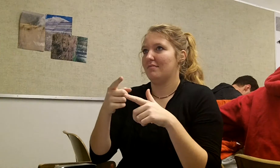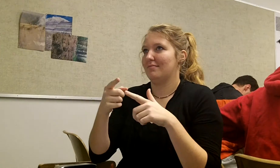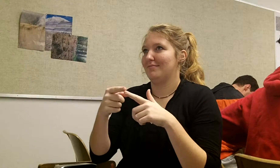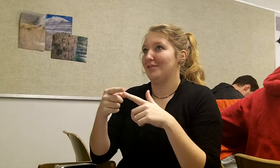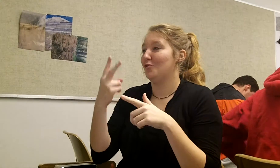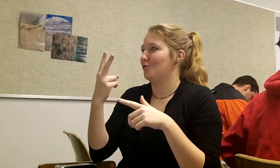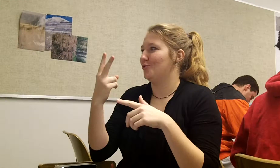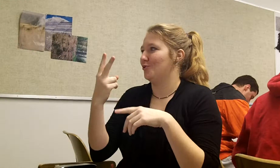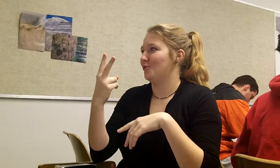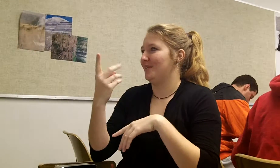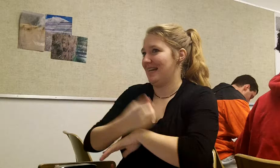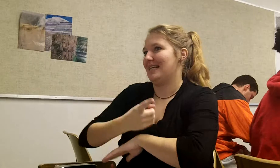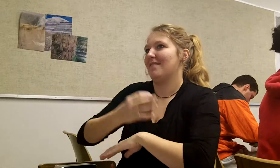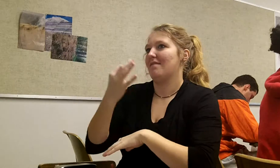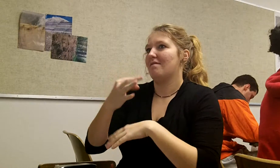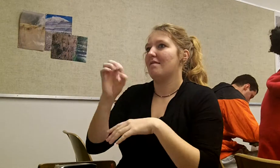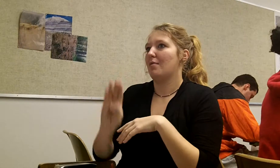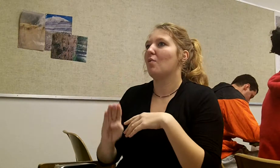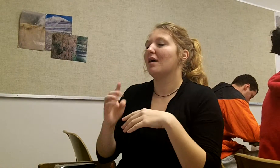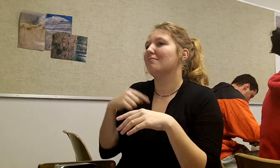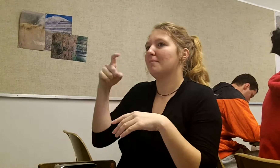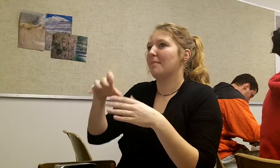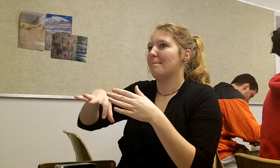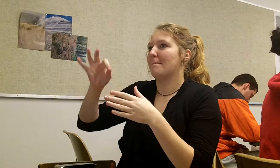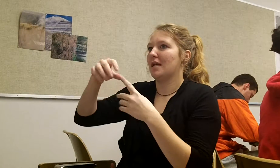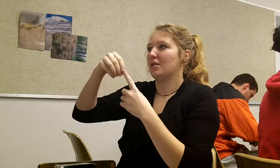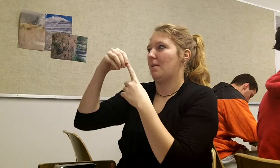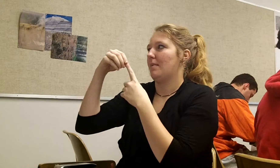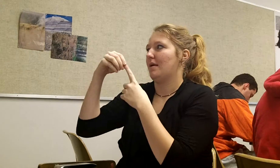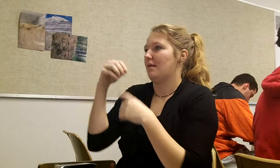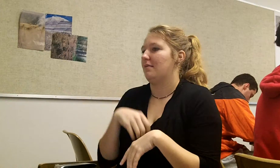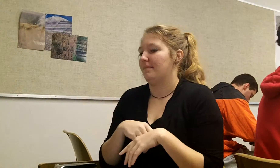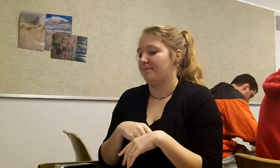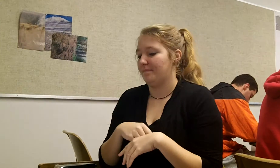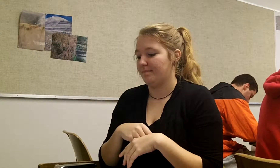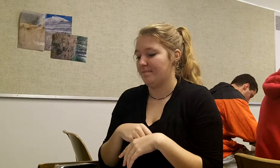you do have to pick a topic when you sign up. So it looks like I've got a third of you signed up.